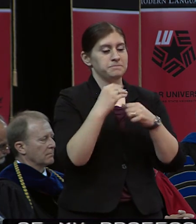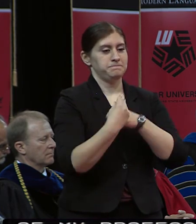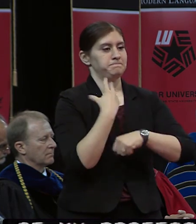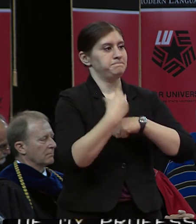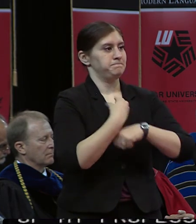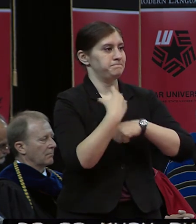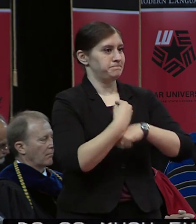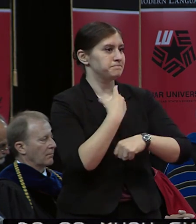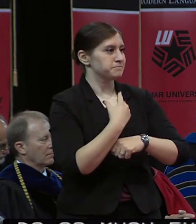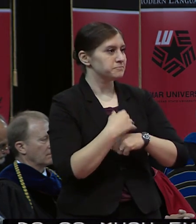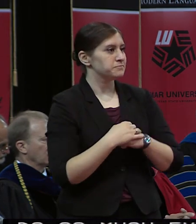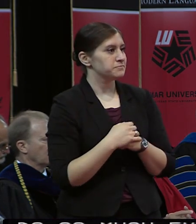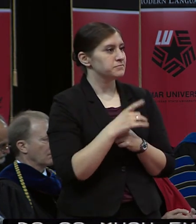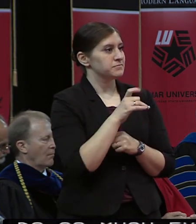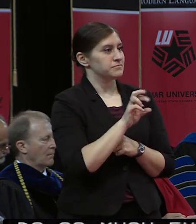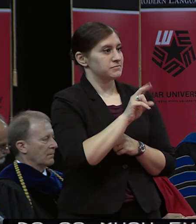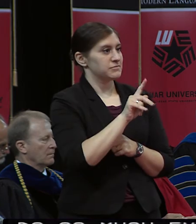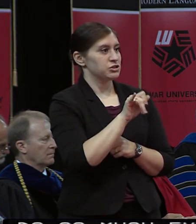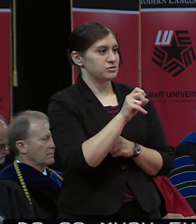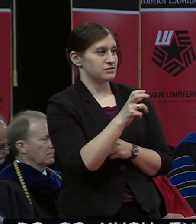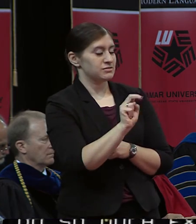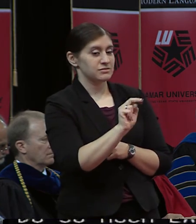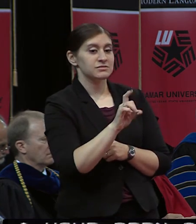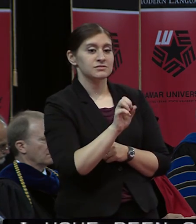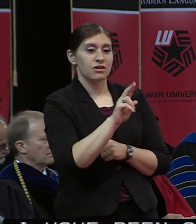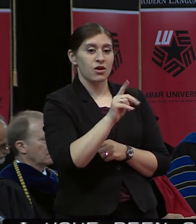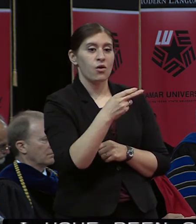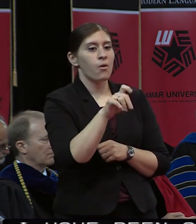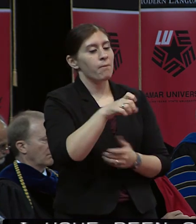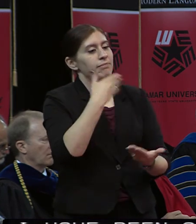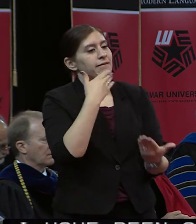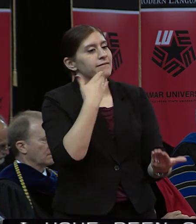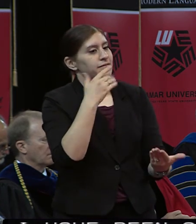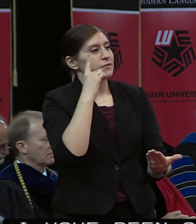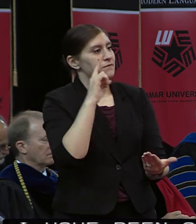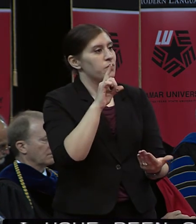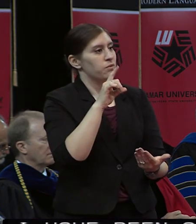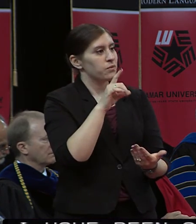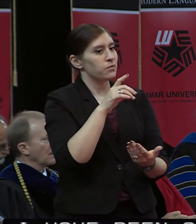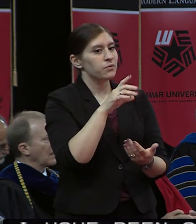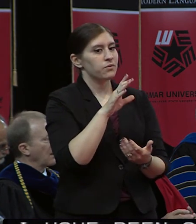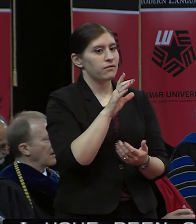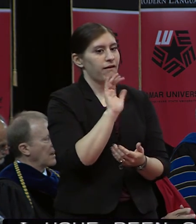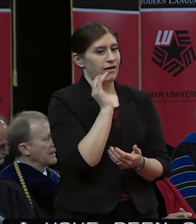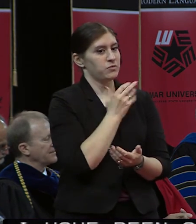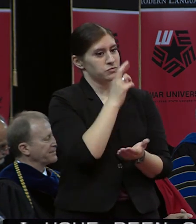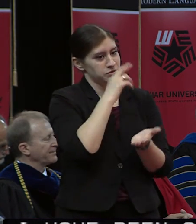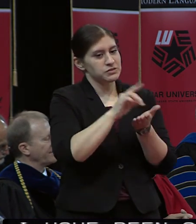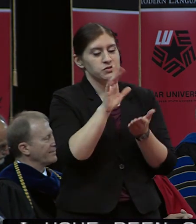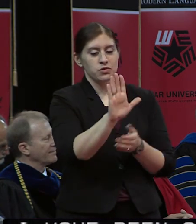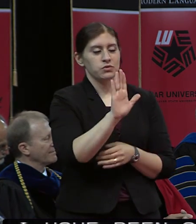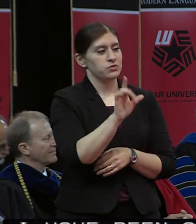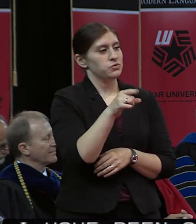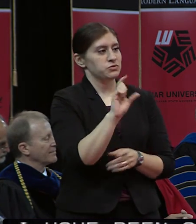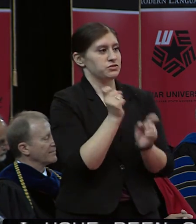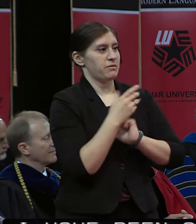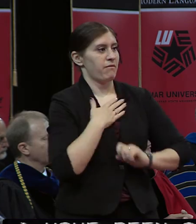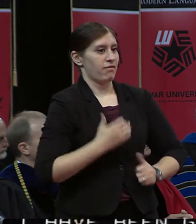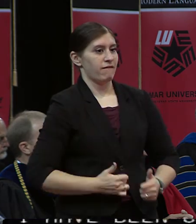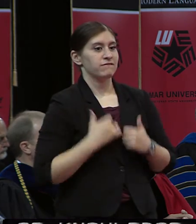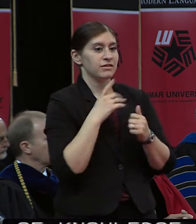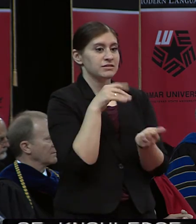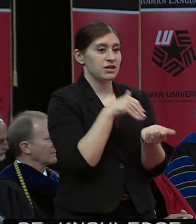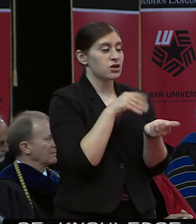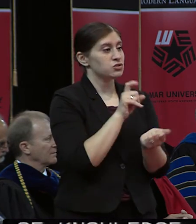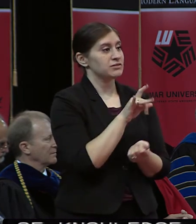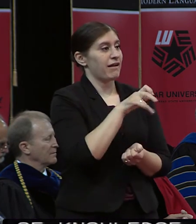classes. Dr. Christensen and Dr. Hoke, thank you for Belize and our research. You really changed my life. Dr. Davis taught